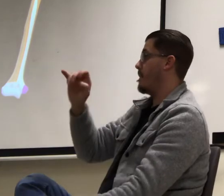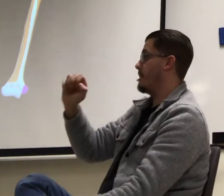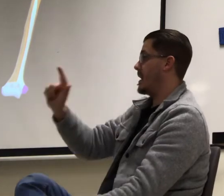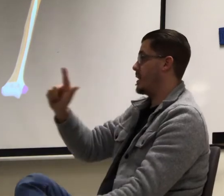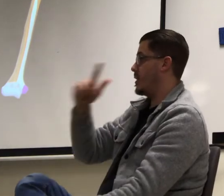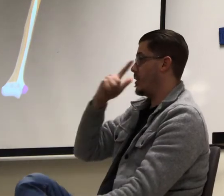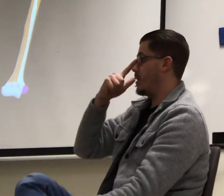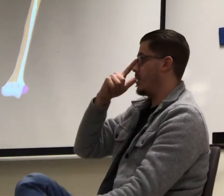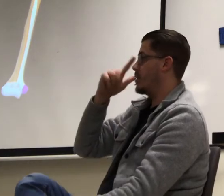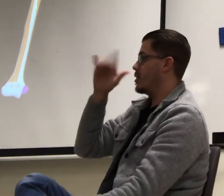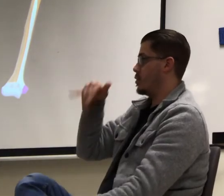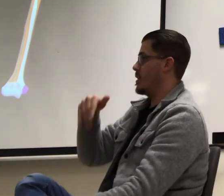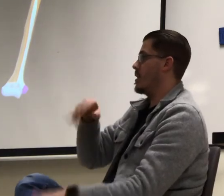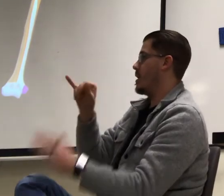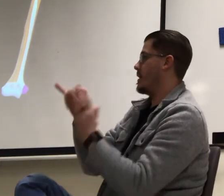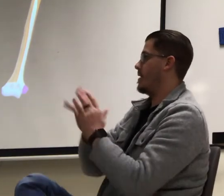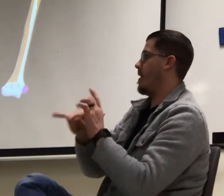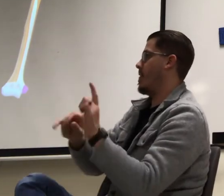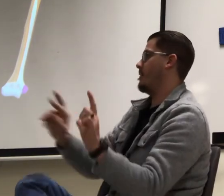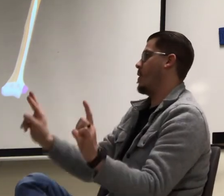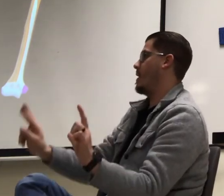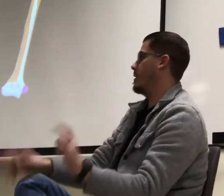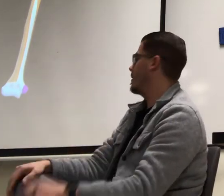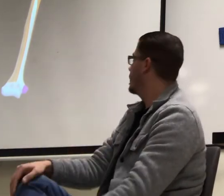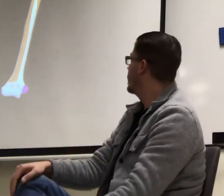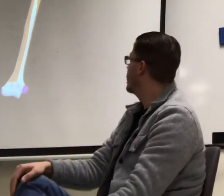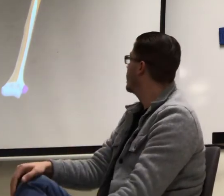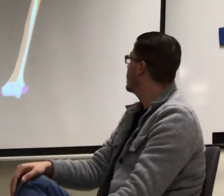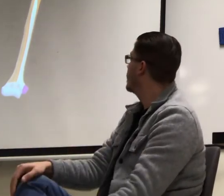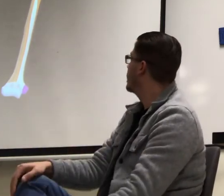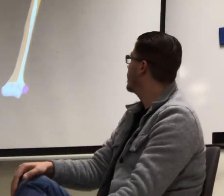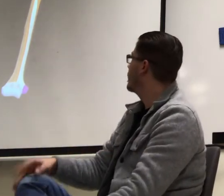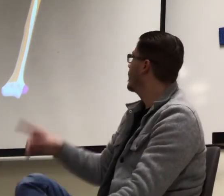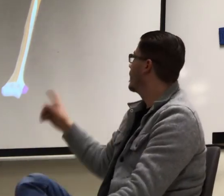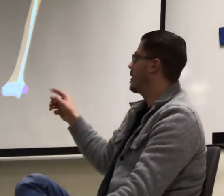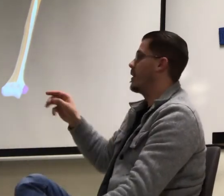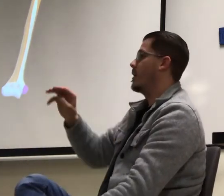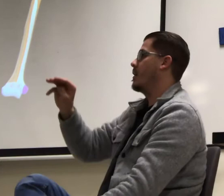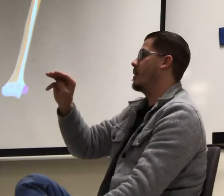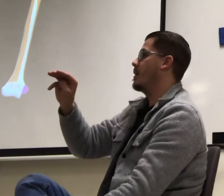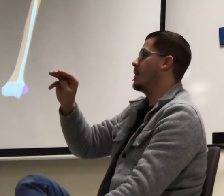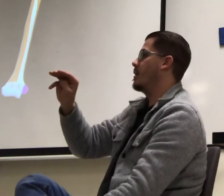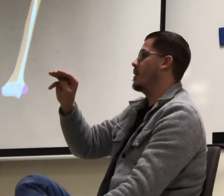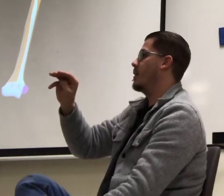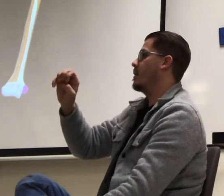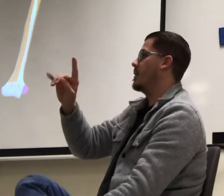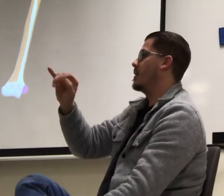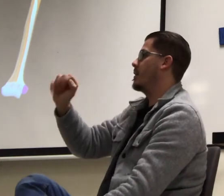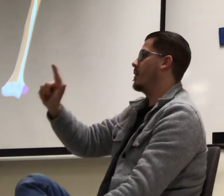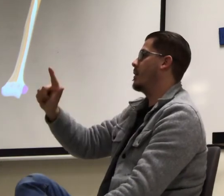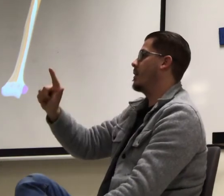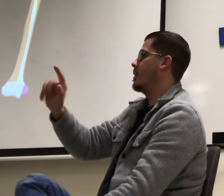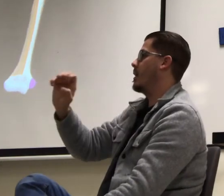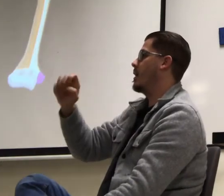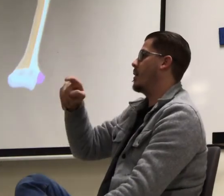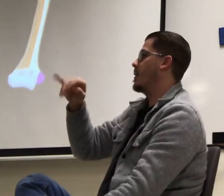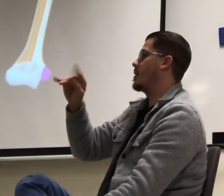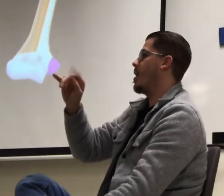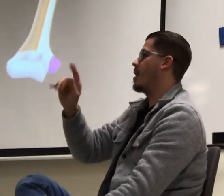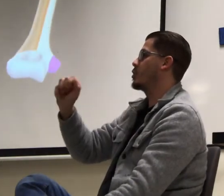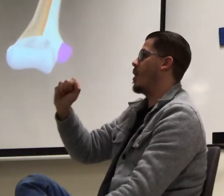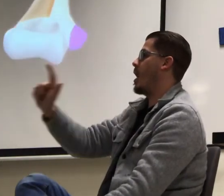then you'll be able to identify if it's left or right. Okay, and that's the medial epicondyle. Let me zoom in on it.